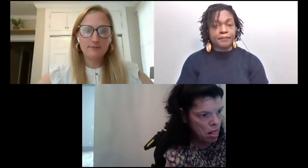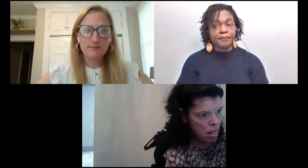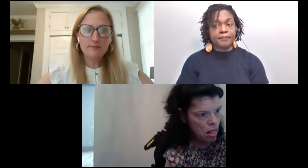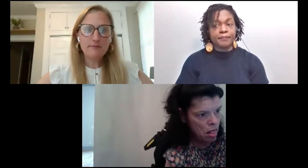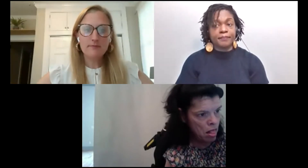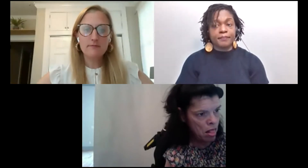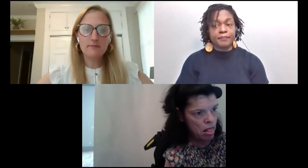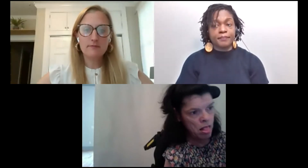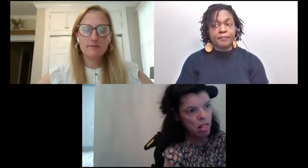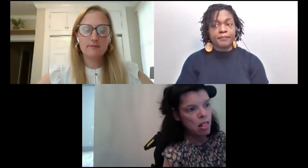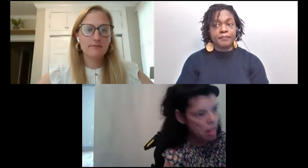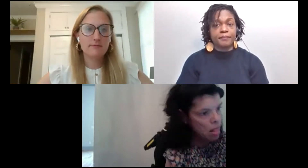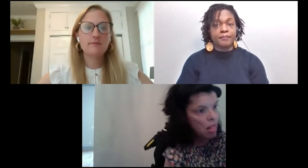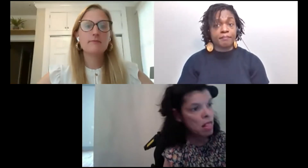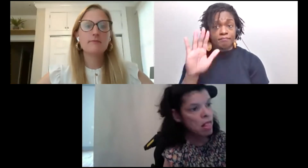Any hands raised?